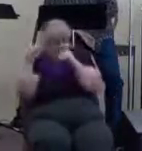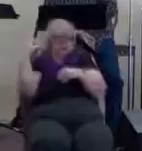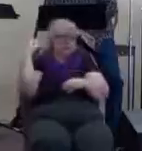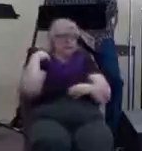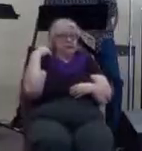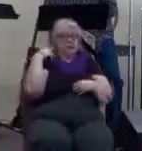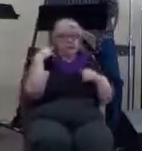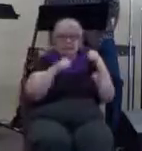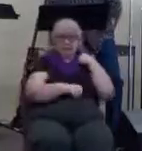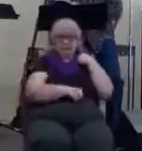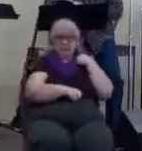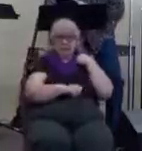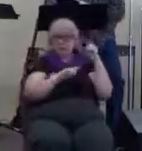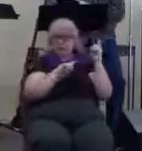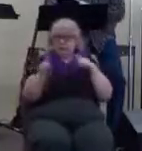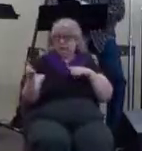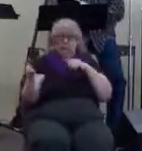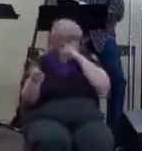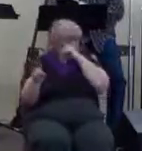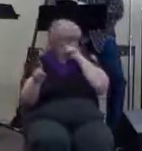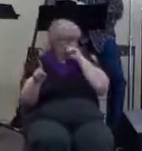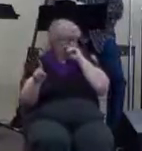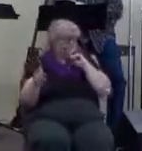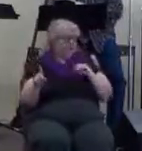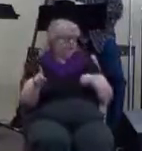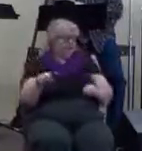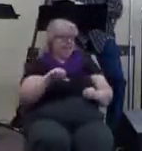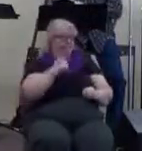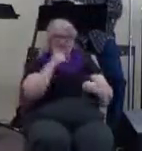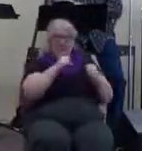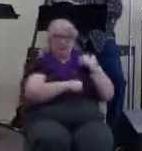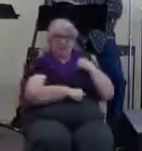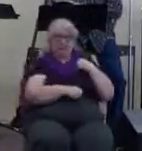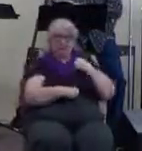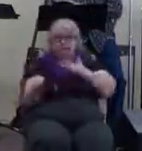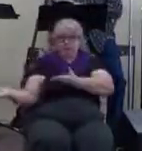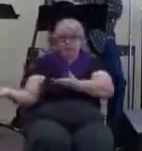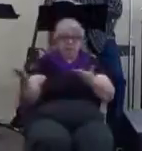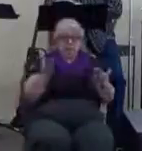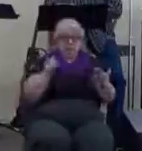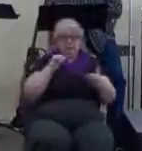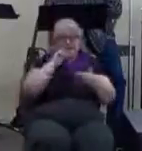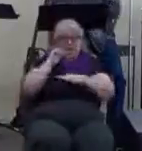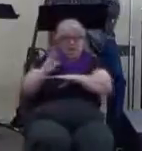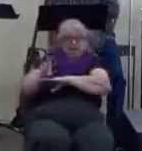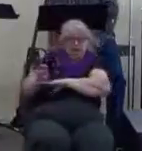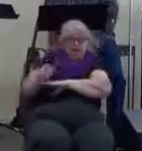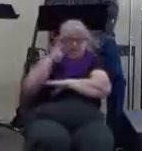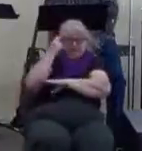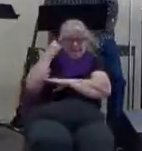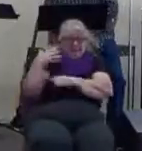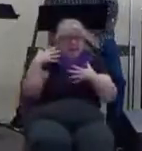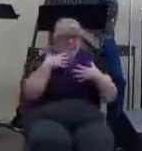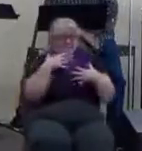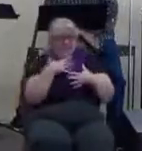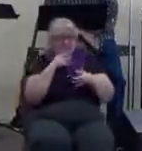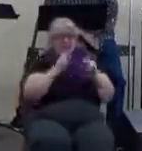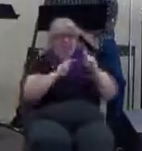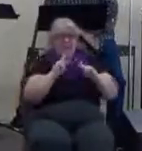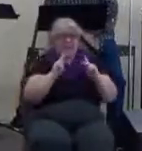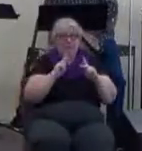his officers and brought the apostles. They did not use force because they feared that the people would stone